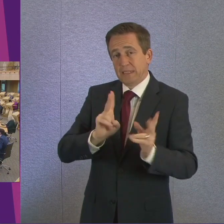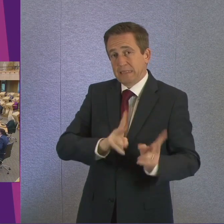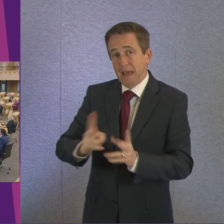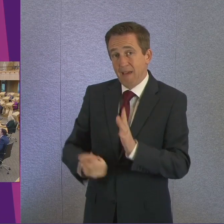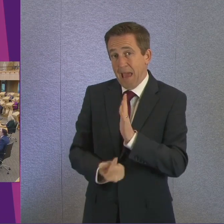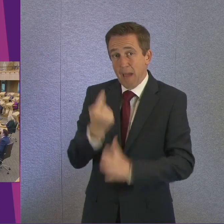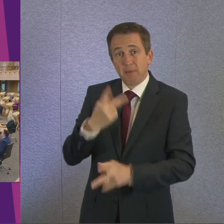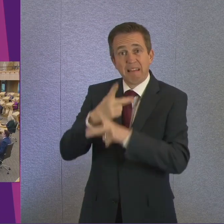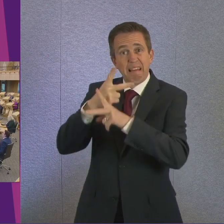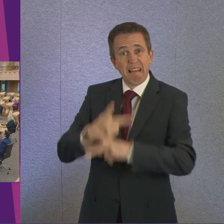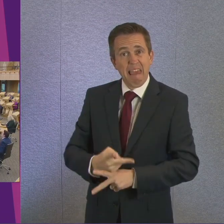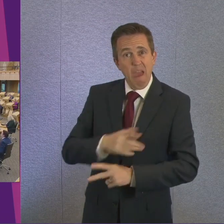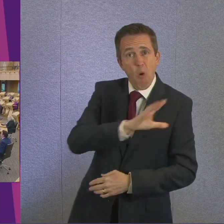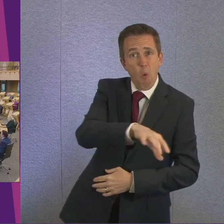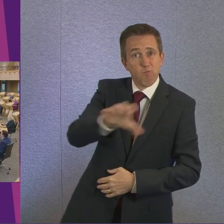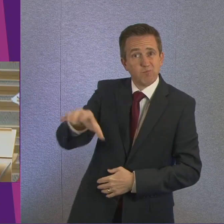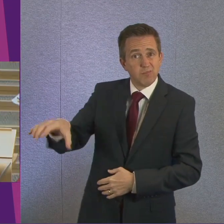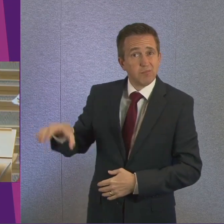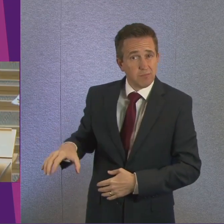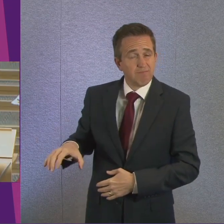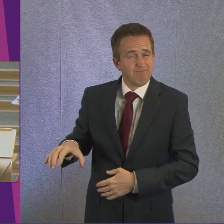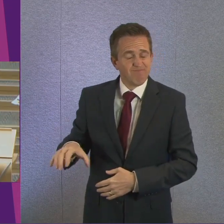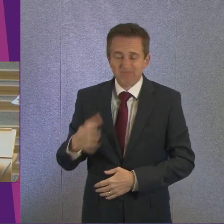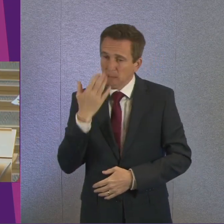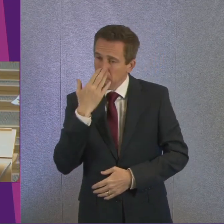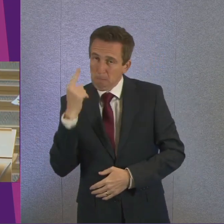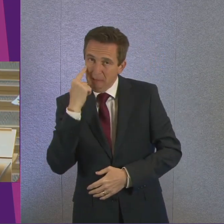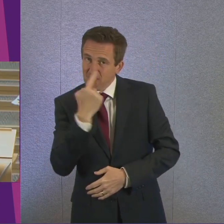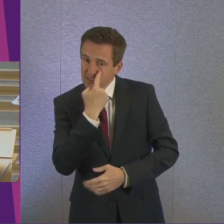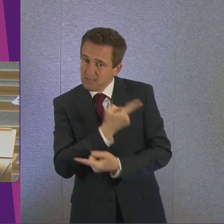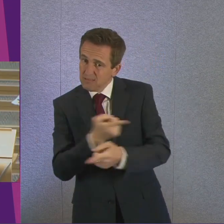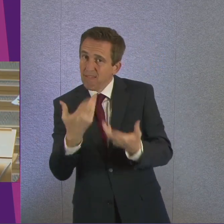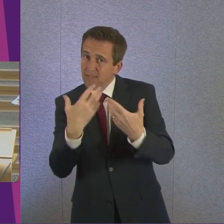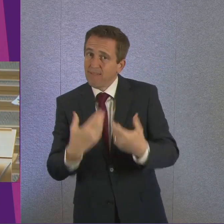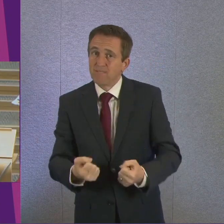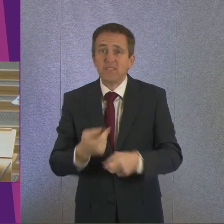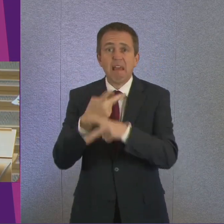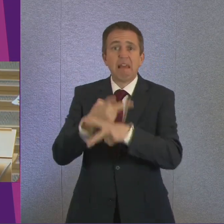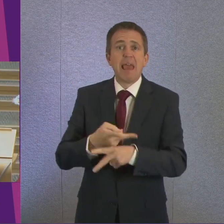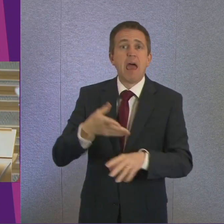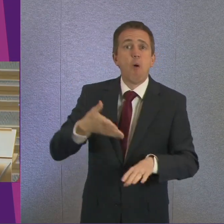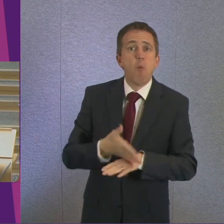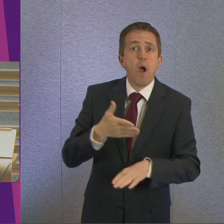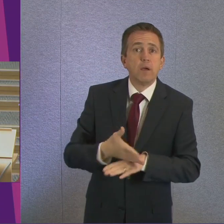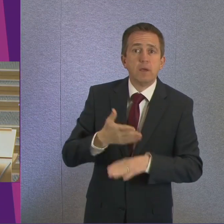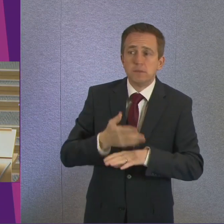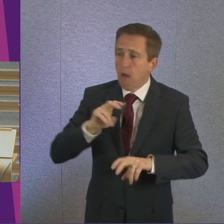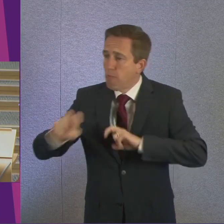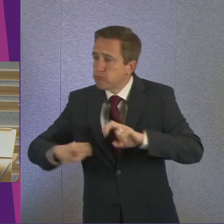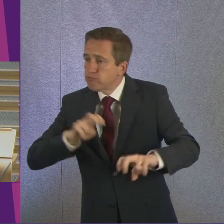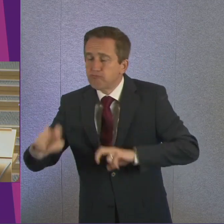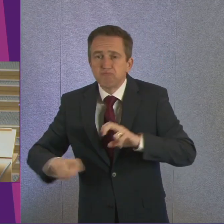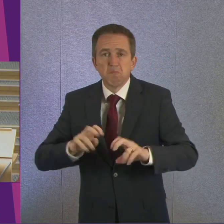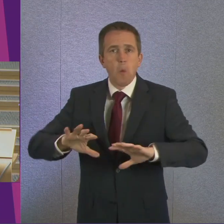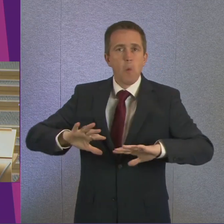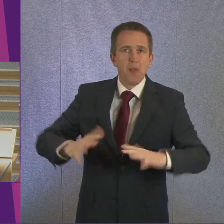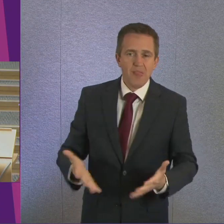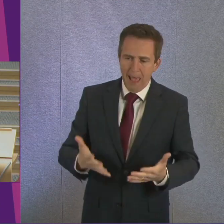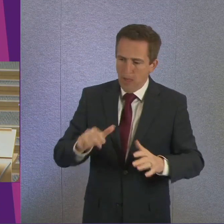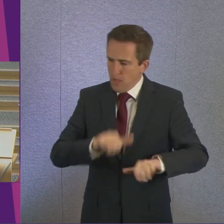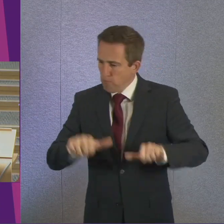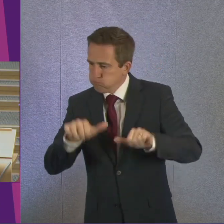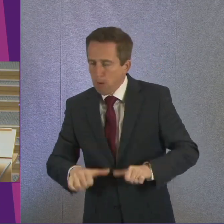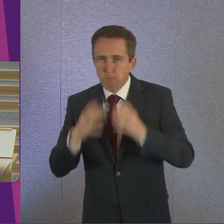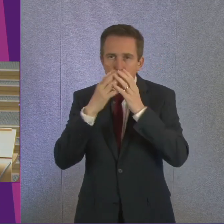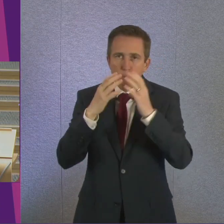care homes, and there's persistent evidence that care workers are working in this precarious environment without the basic equipment they need,